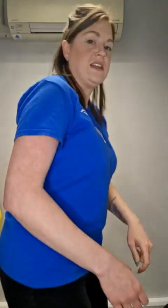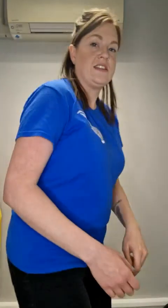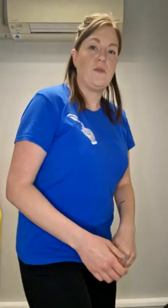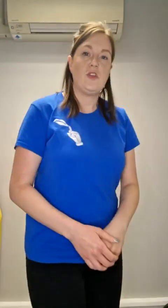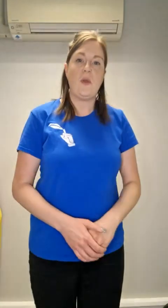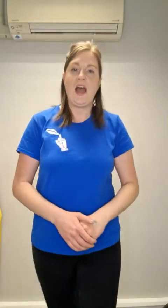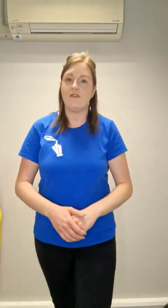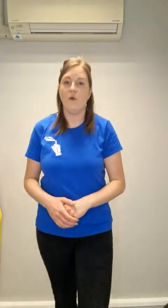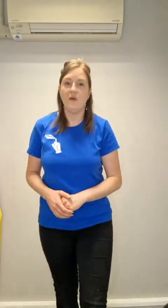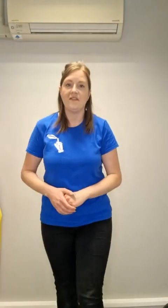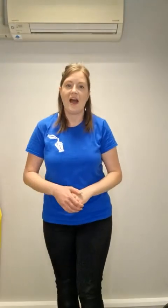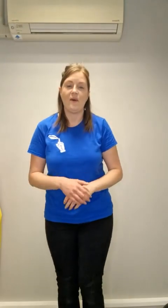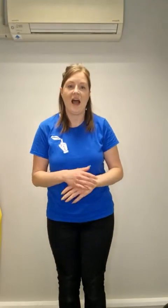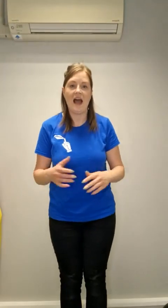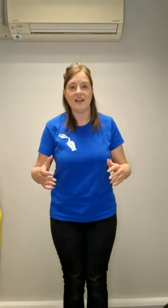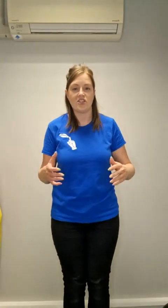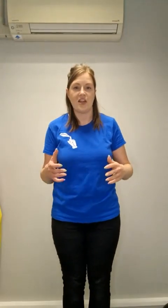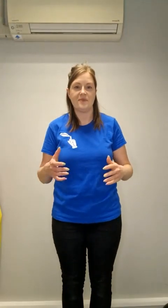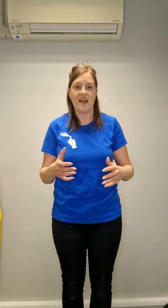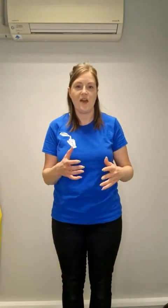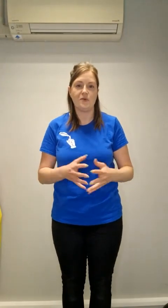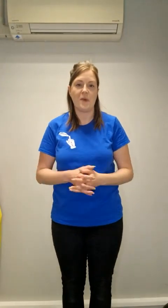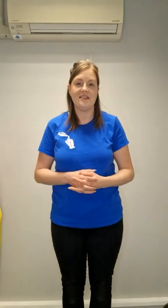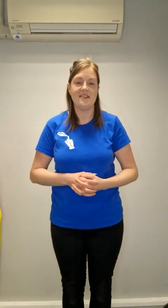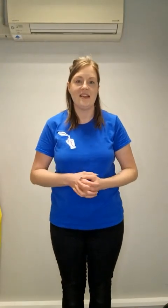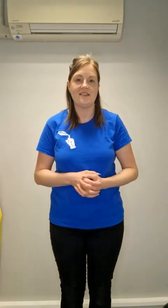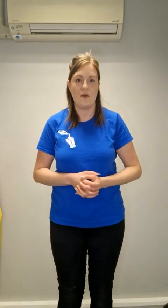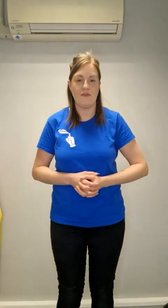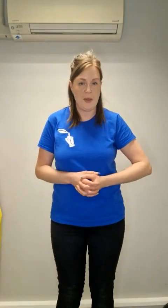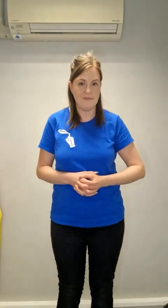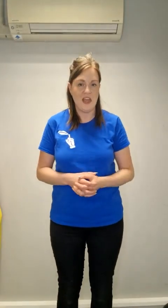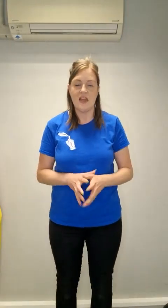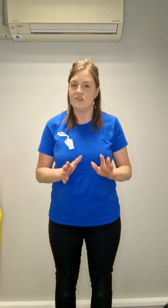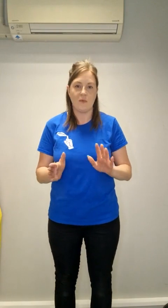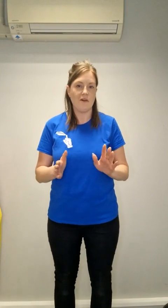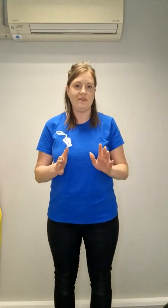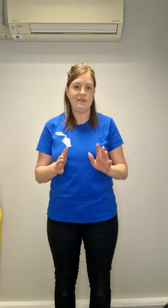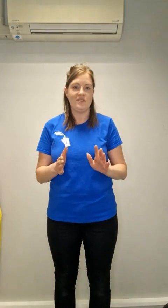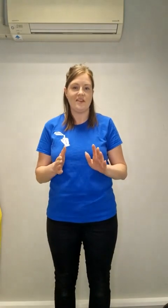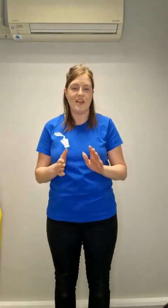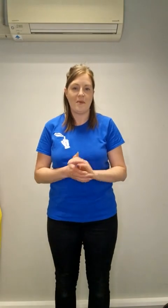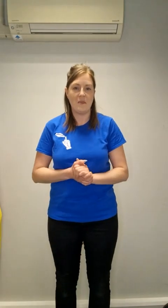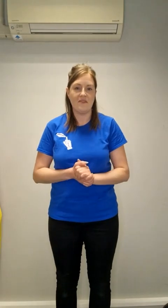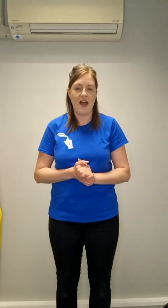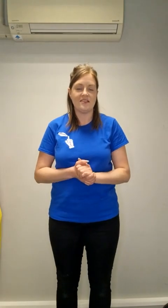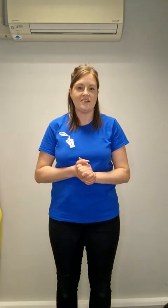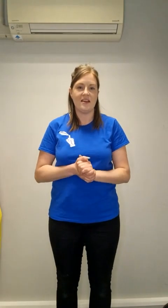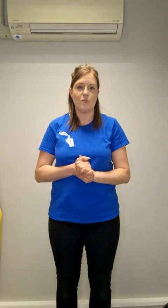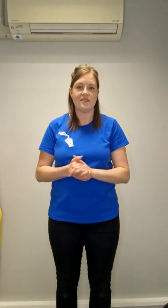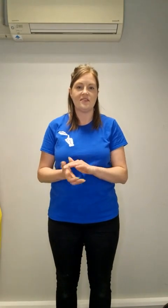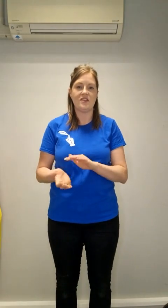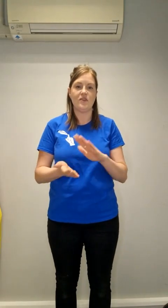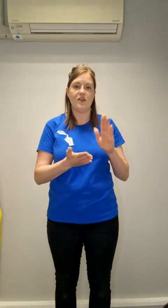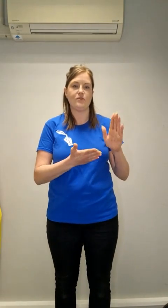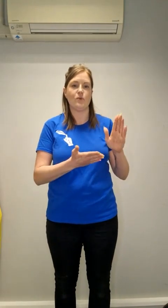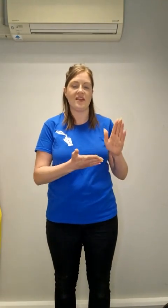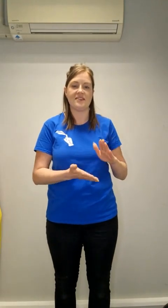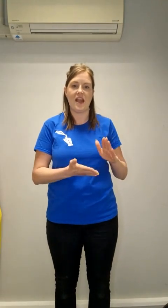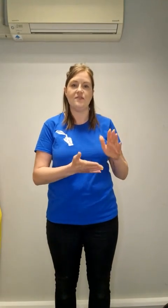So you have all of our hand shapes there, all 26 of them. Don't worry if you didn't keep up with that. As I said, once these videos all get saved and